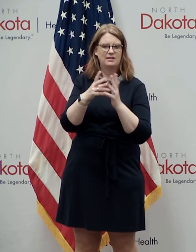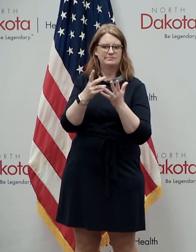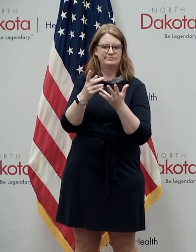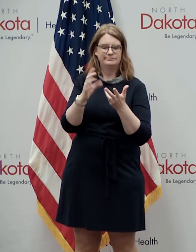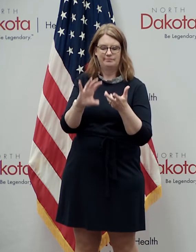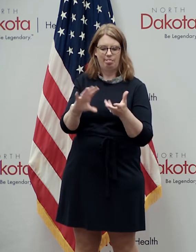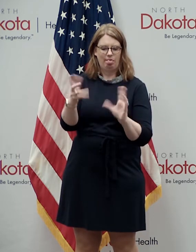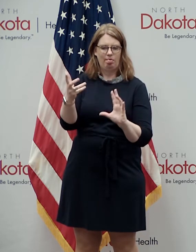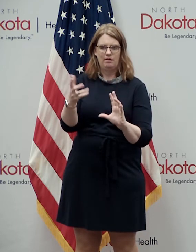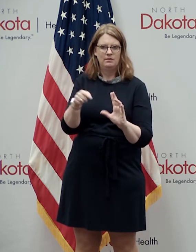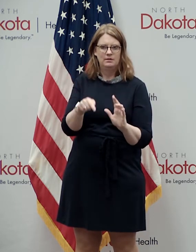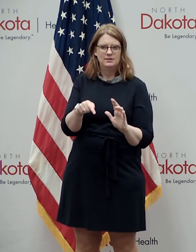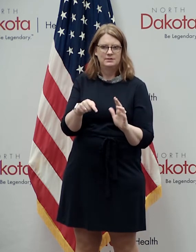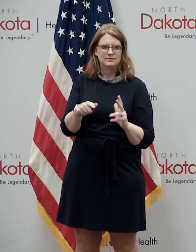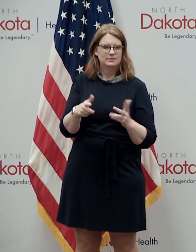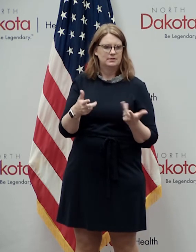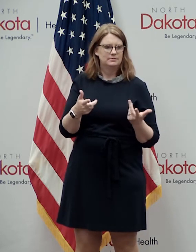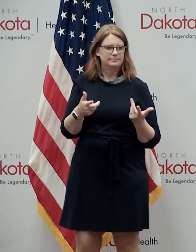um